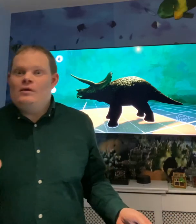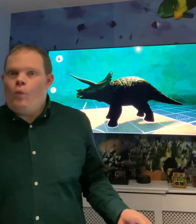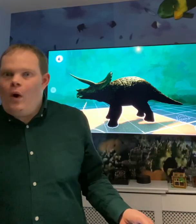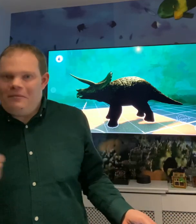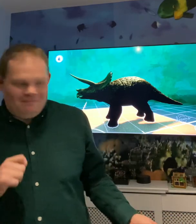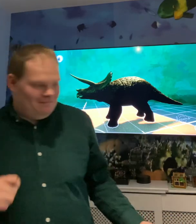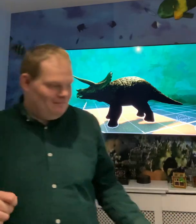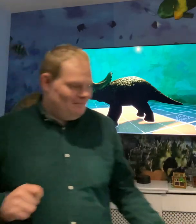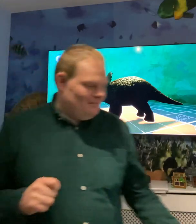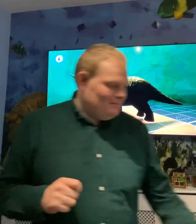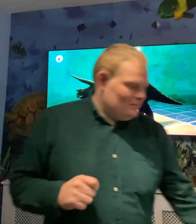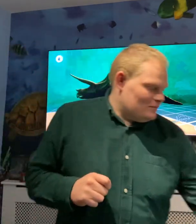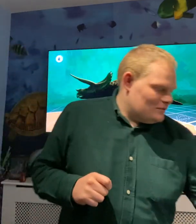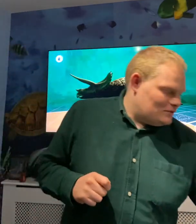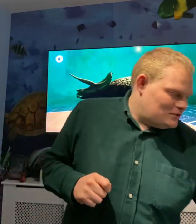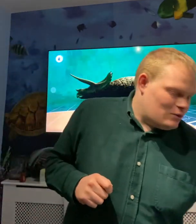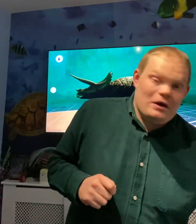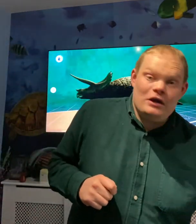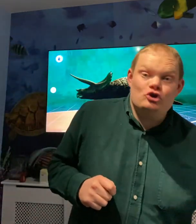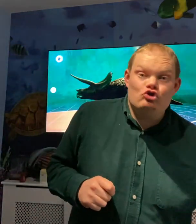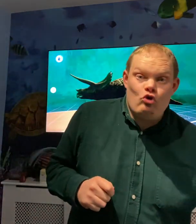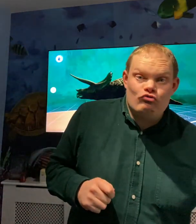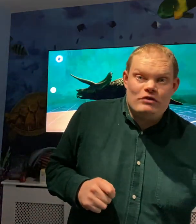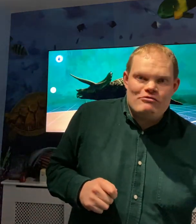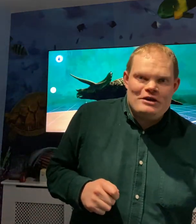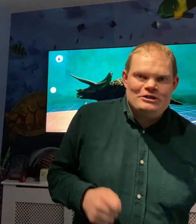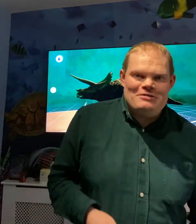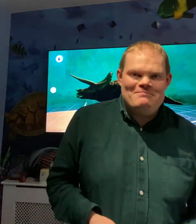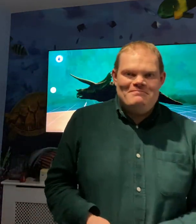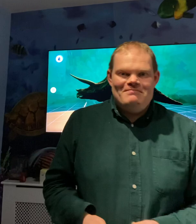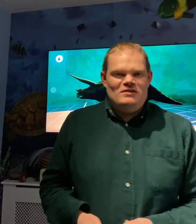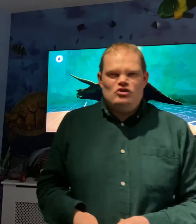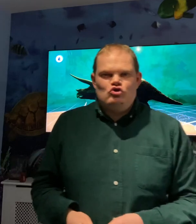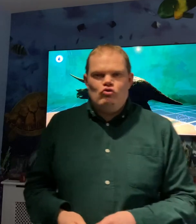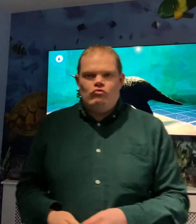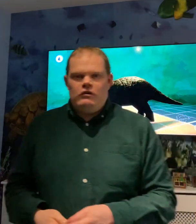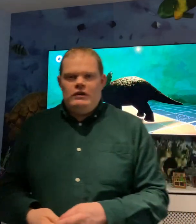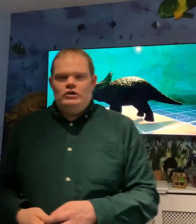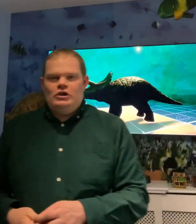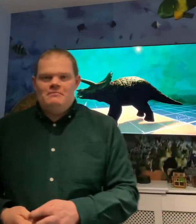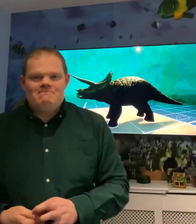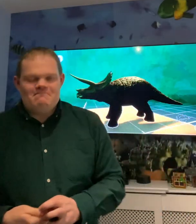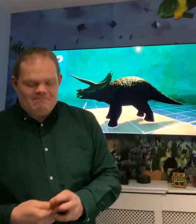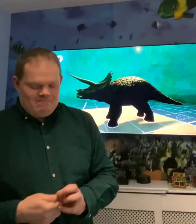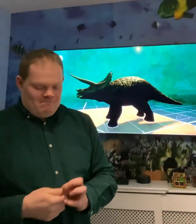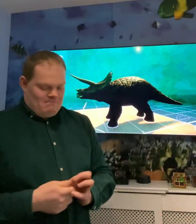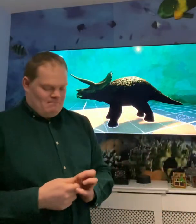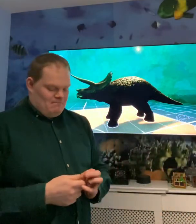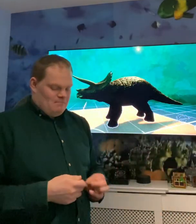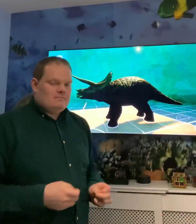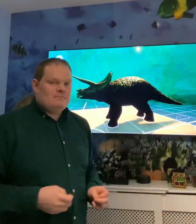1981. So, extraordinary creature. It's an extraordinary creature.